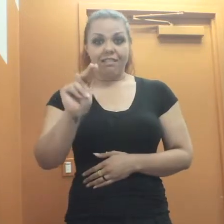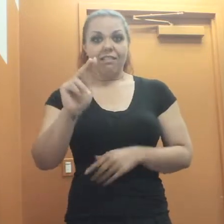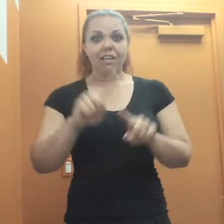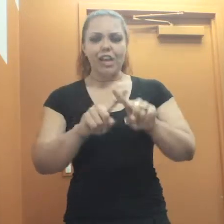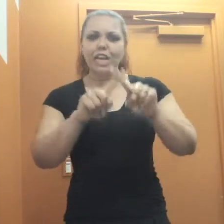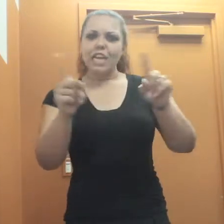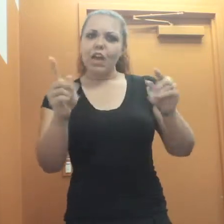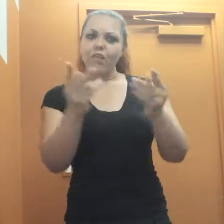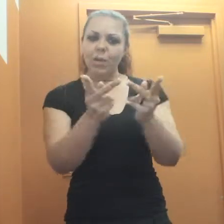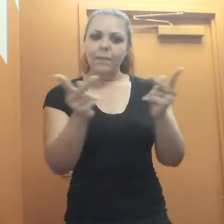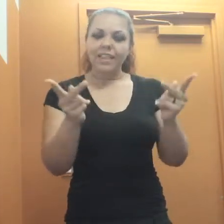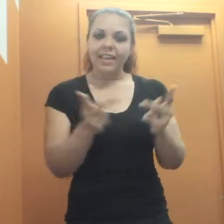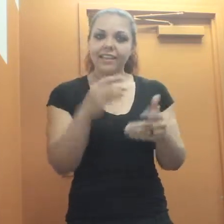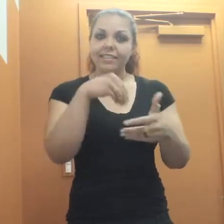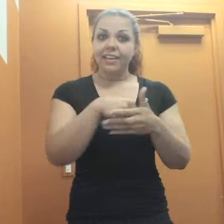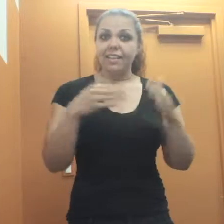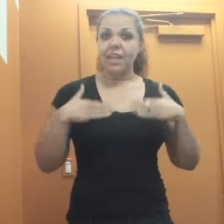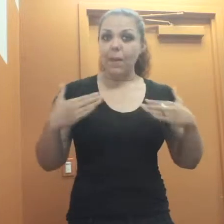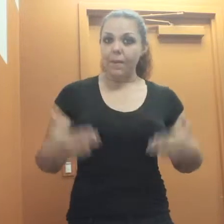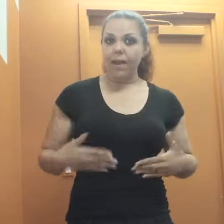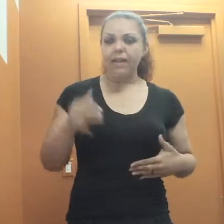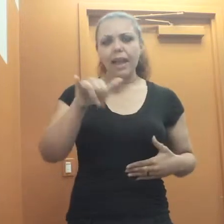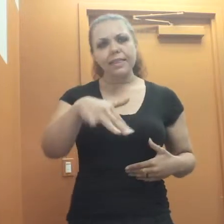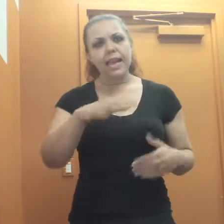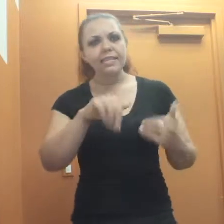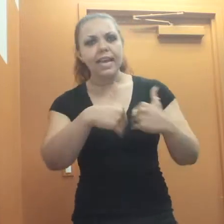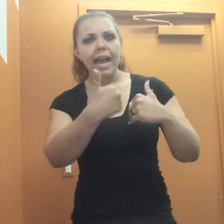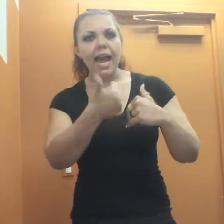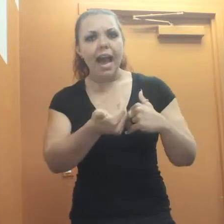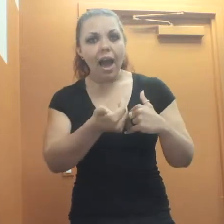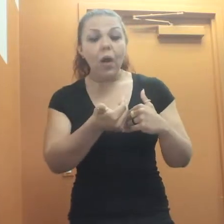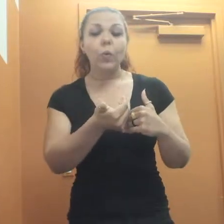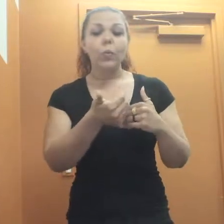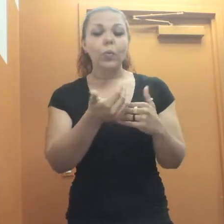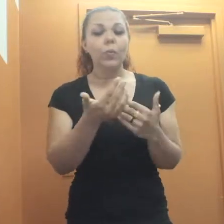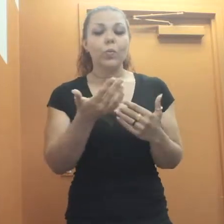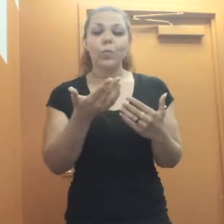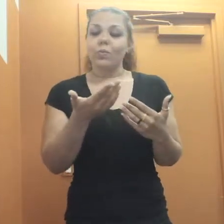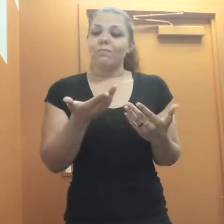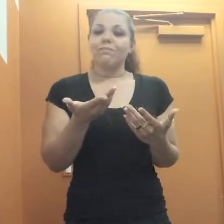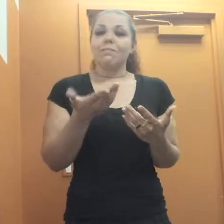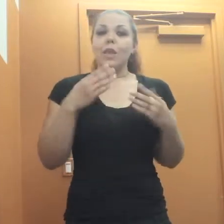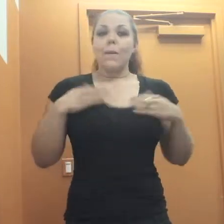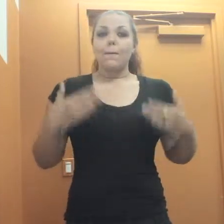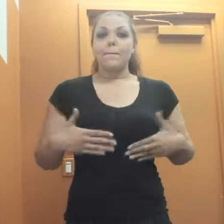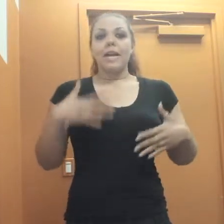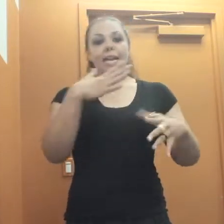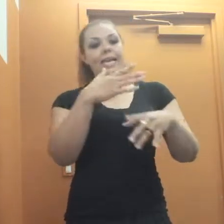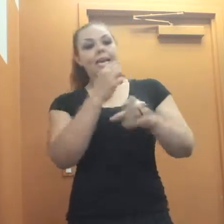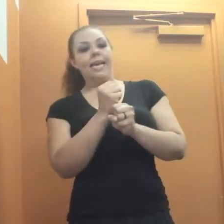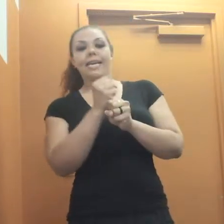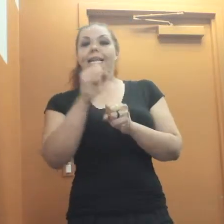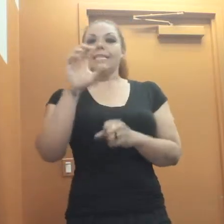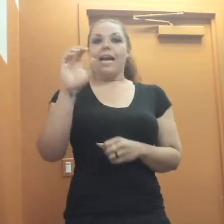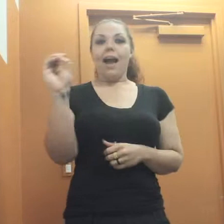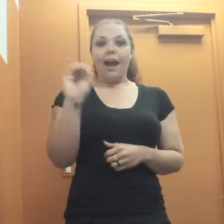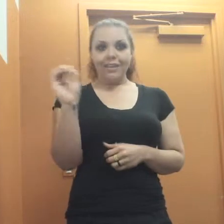breathe. Now, our heart does the pumping, and our heart is a